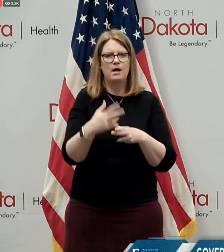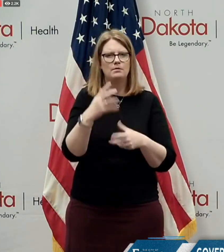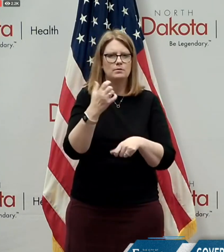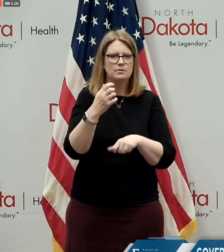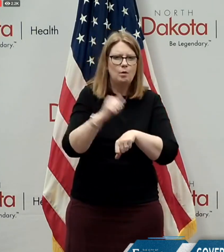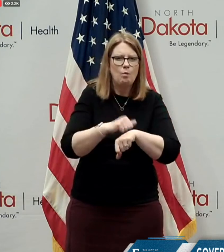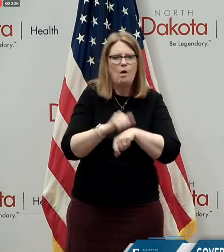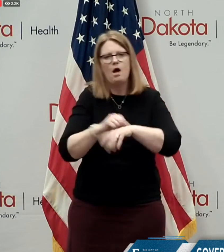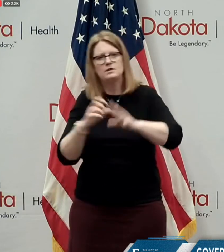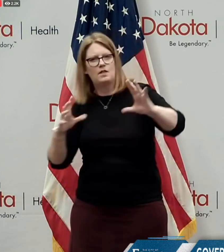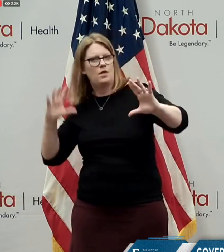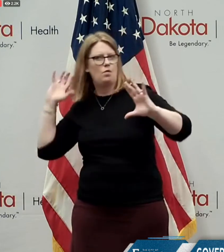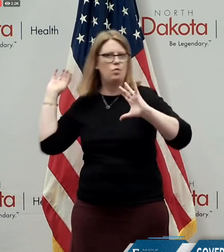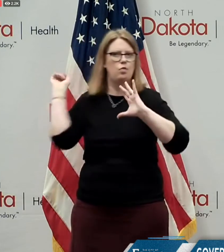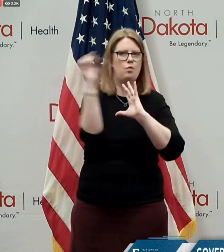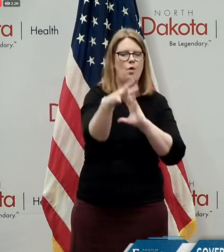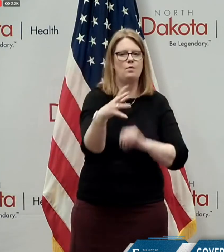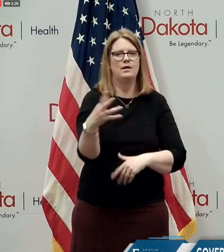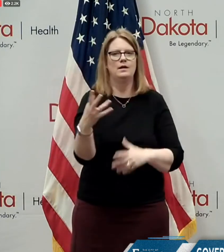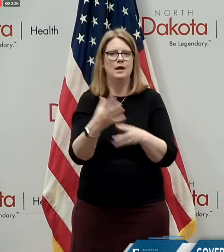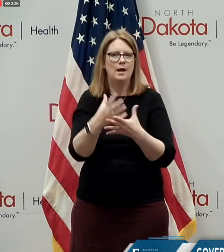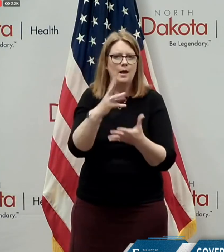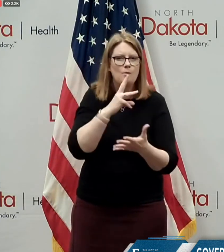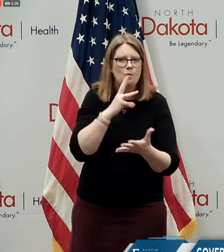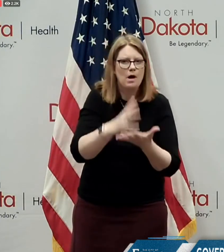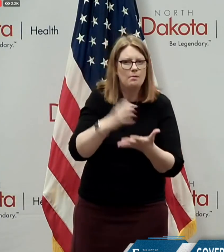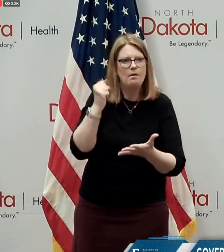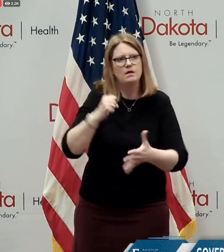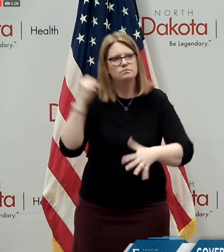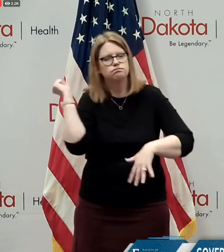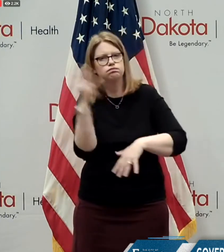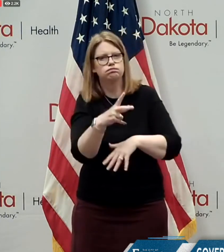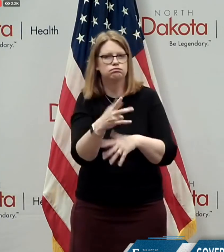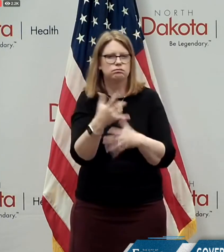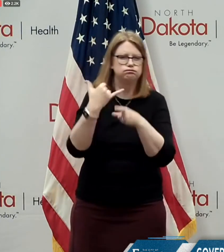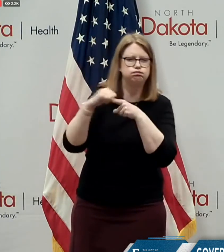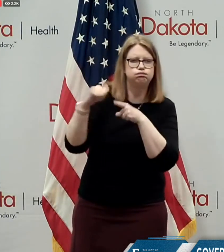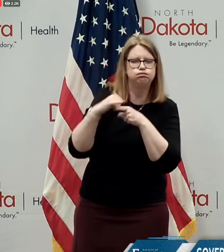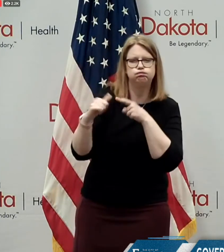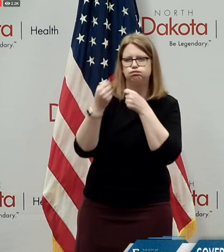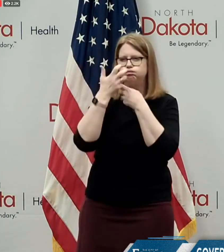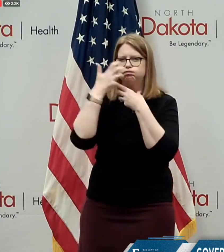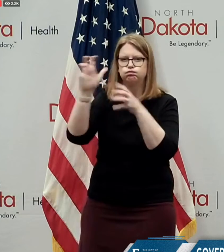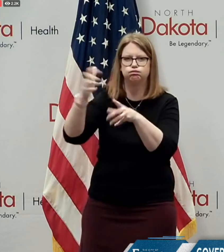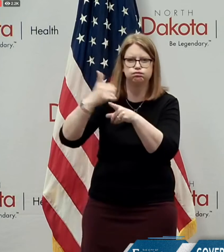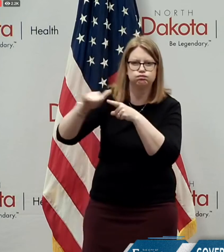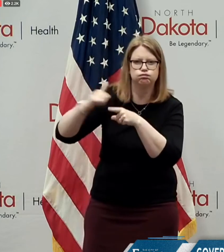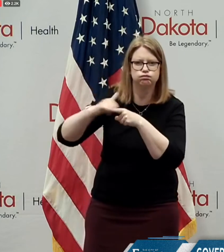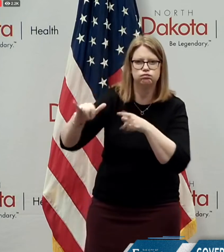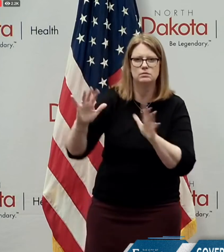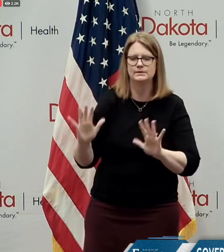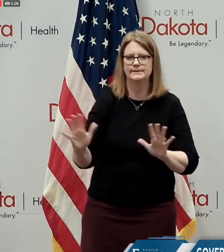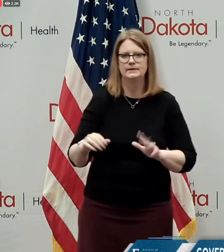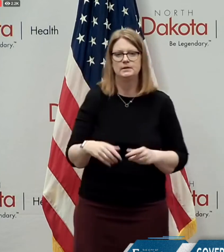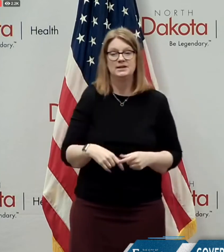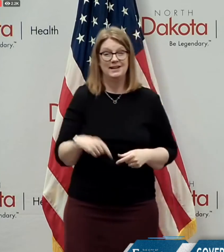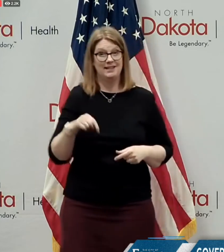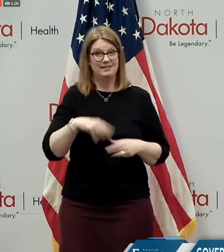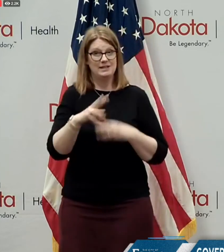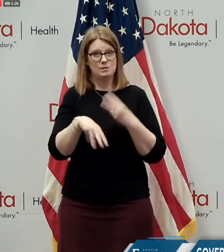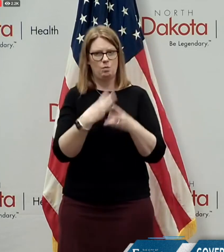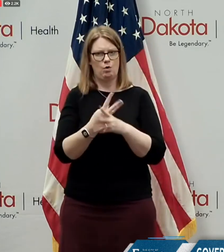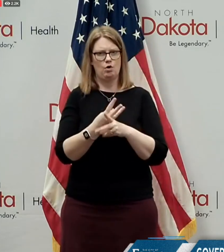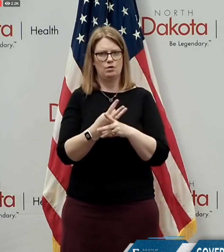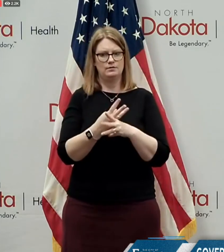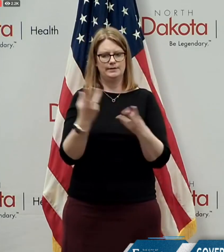and expletives and damaging property. But it's, again, this is the, one of the worlds we're living in is we're fighting two things